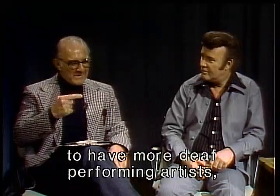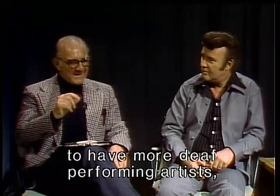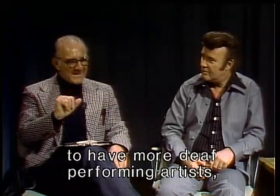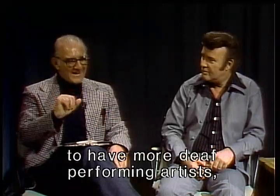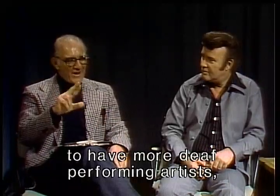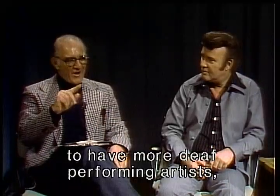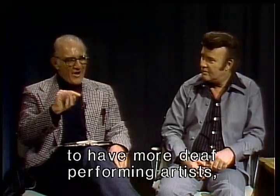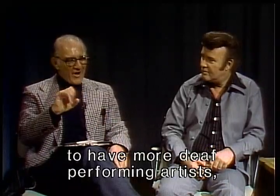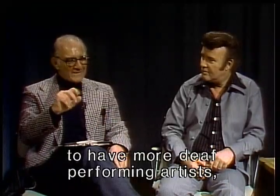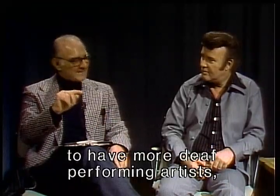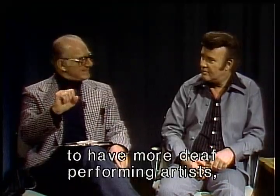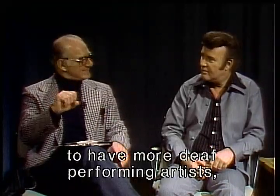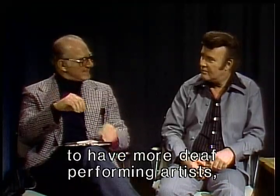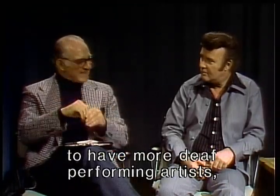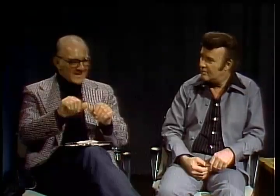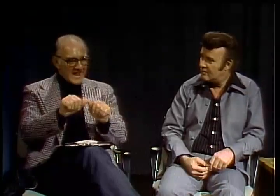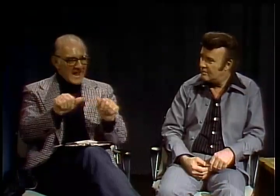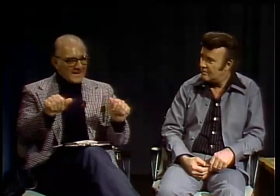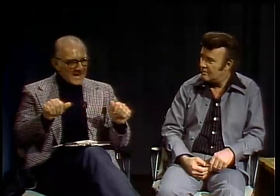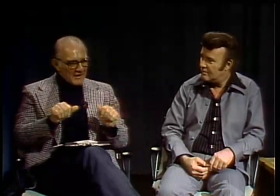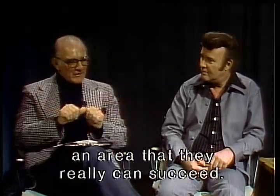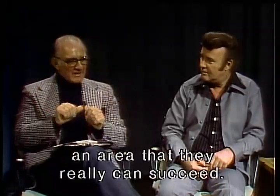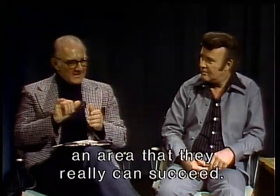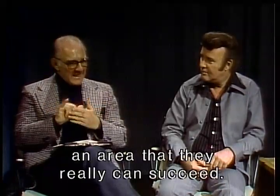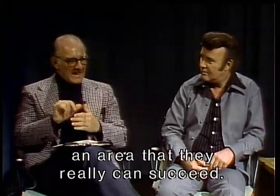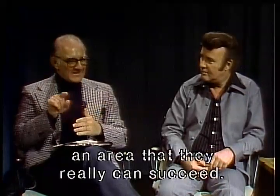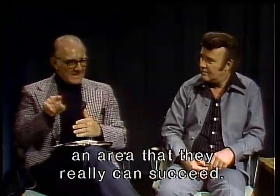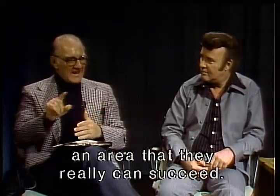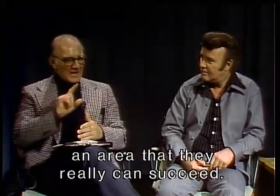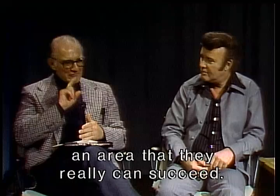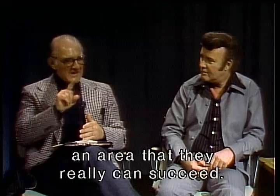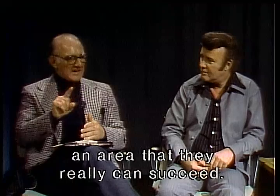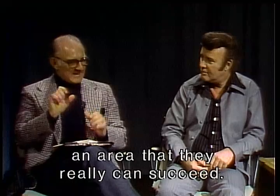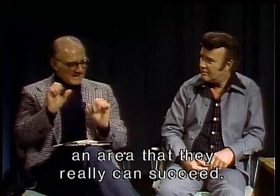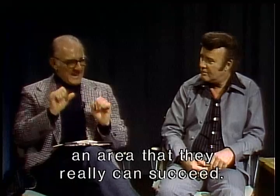performing artists, an area that they really can.